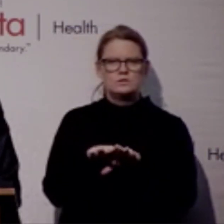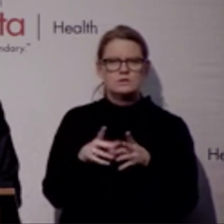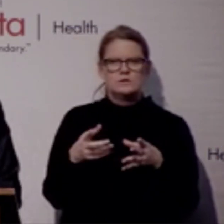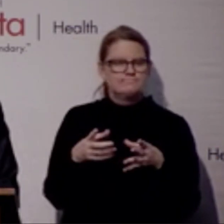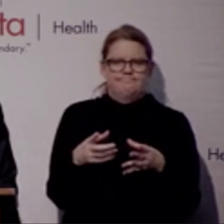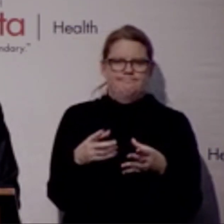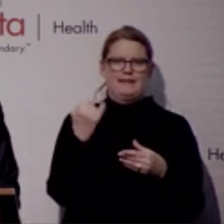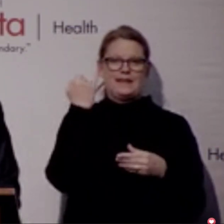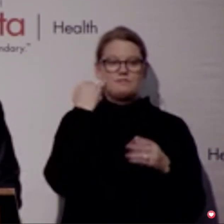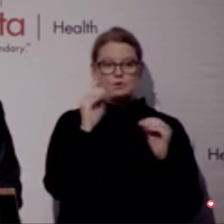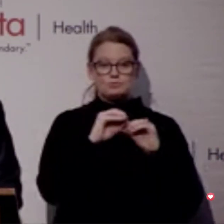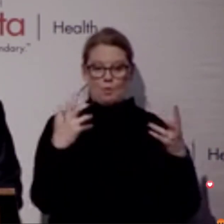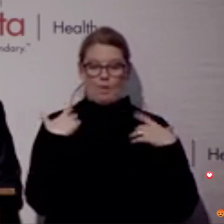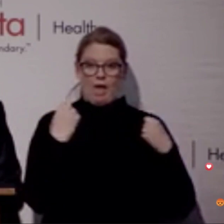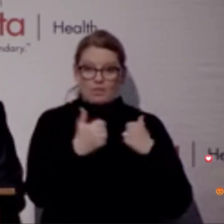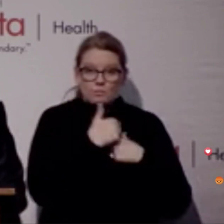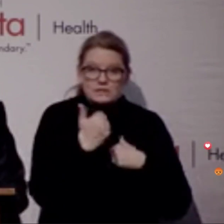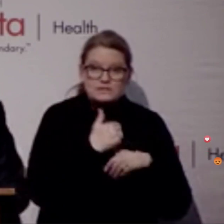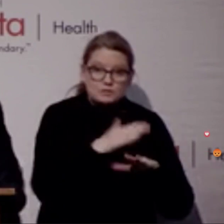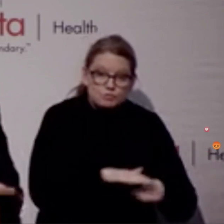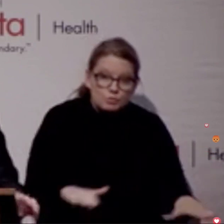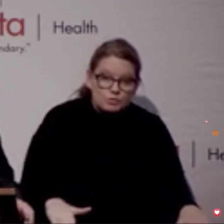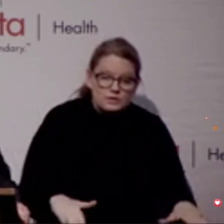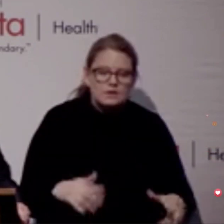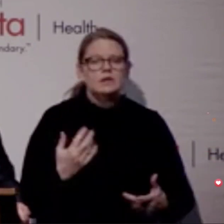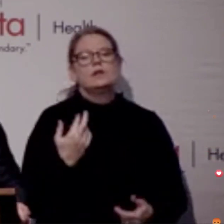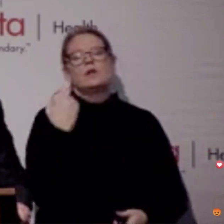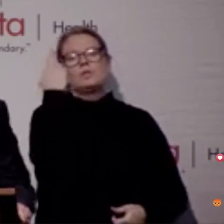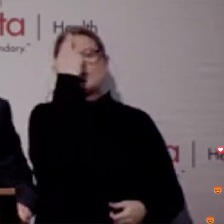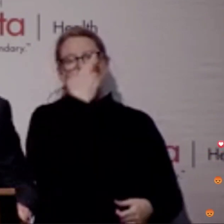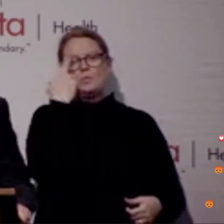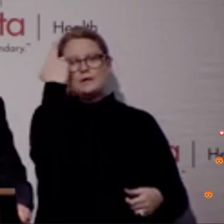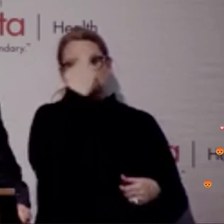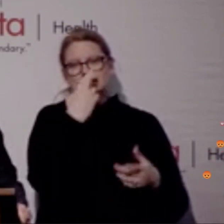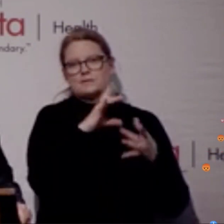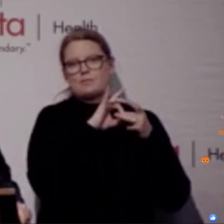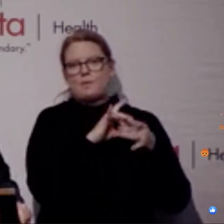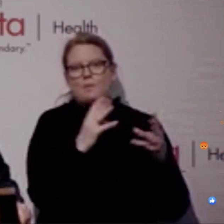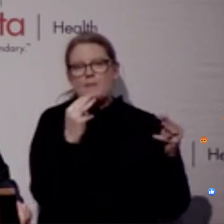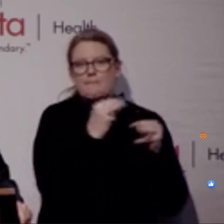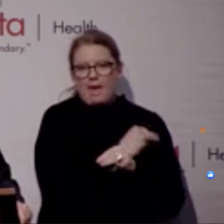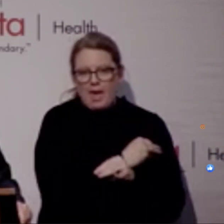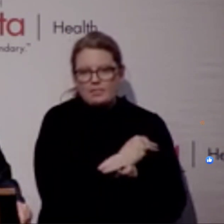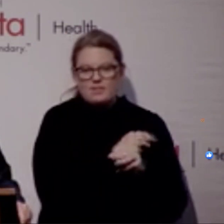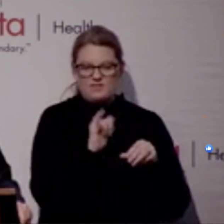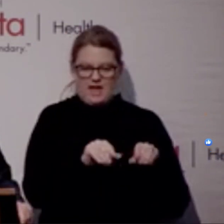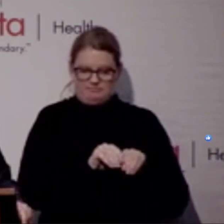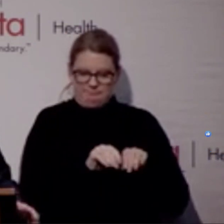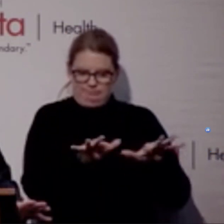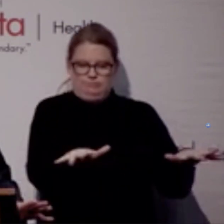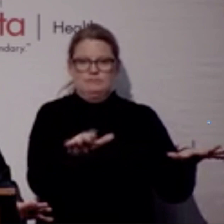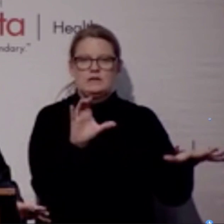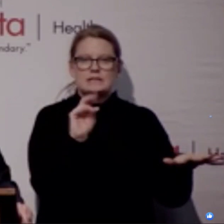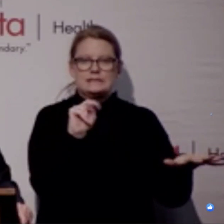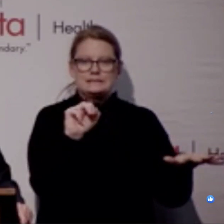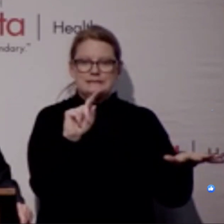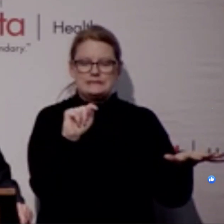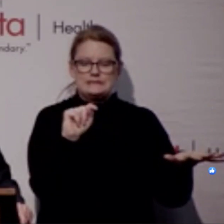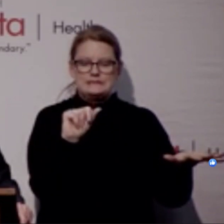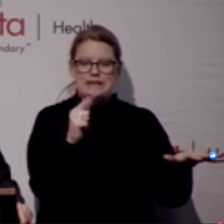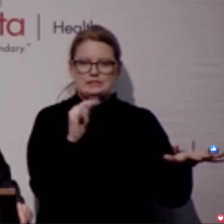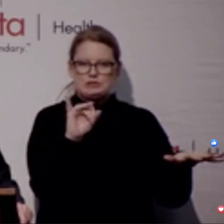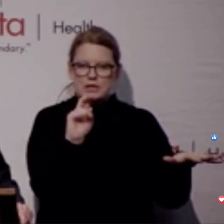health risks to children? The reason has to do with the math of a contagion. We believe that